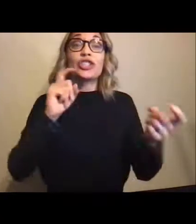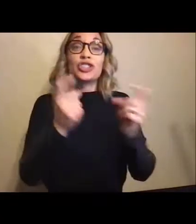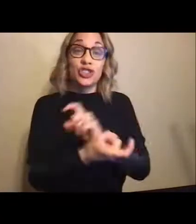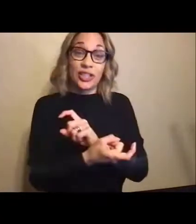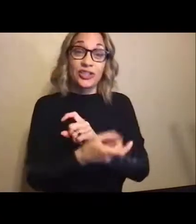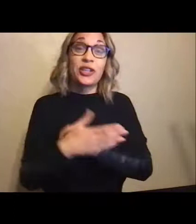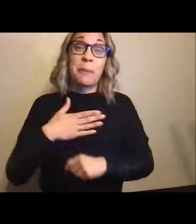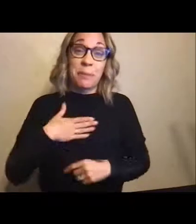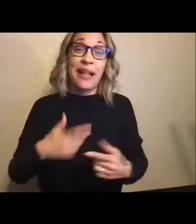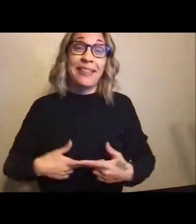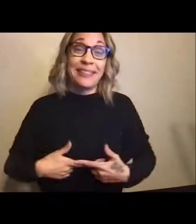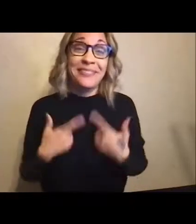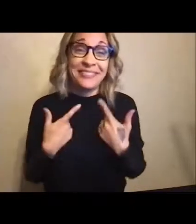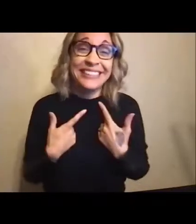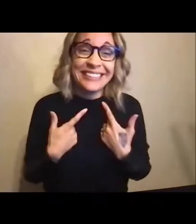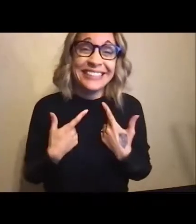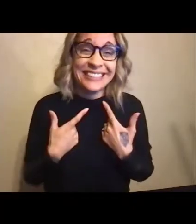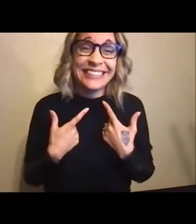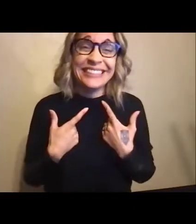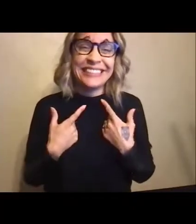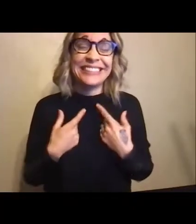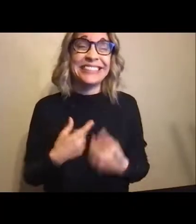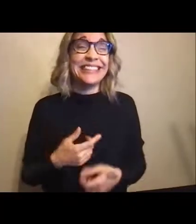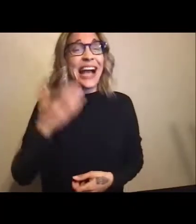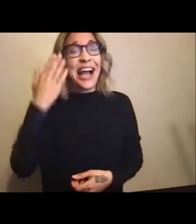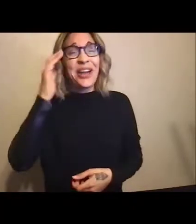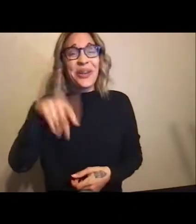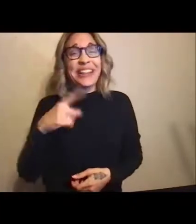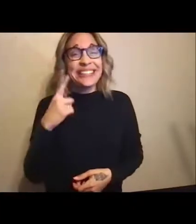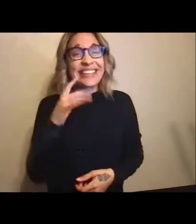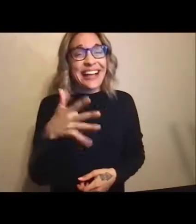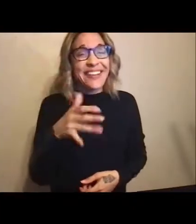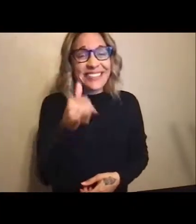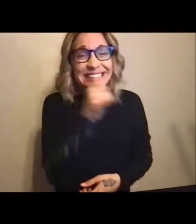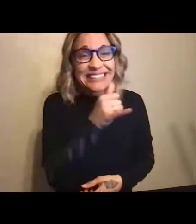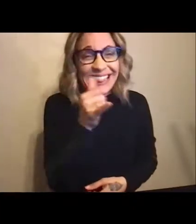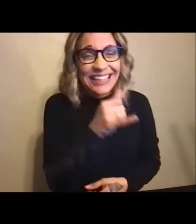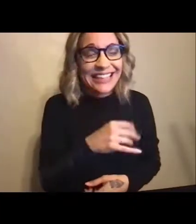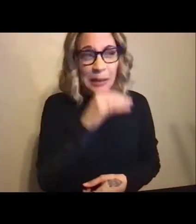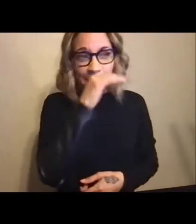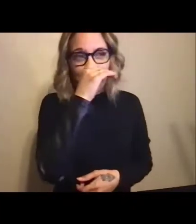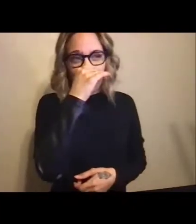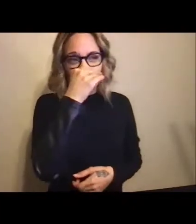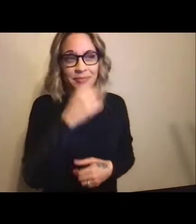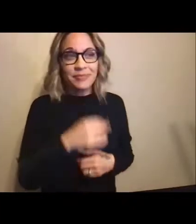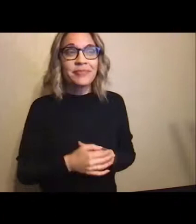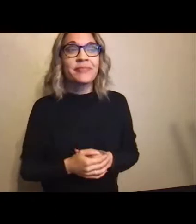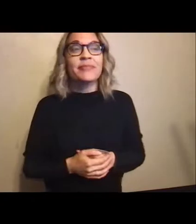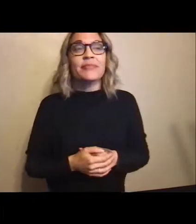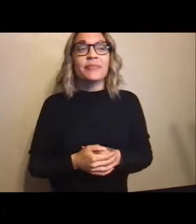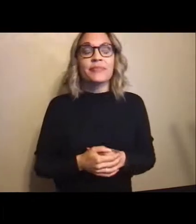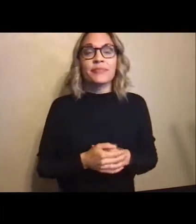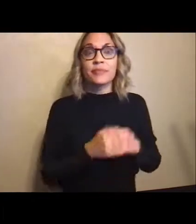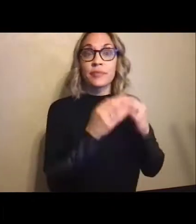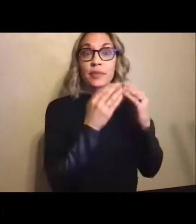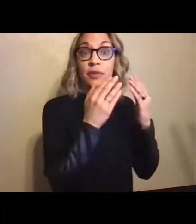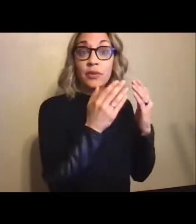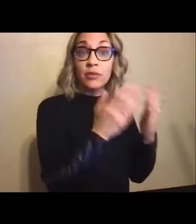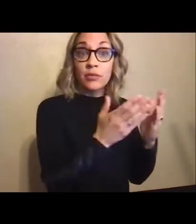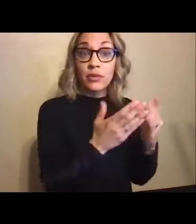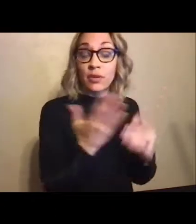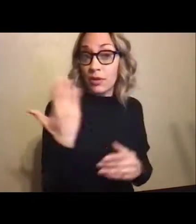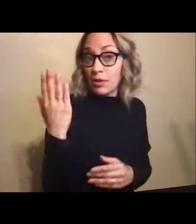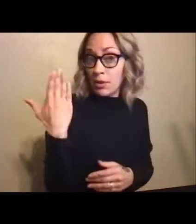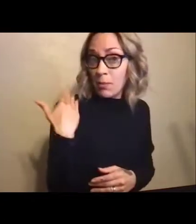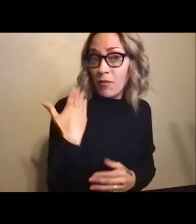And to let you know, this changed my life, this app. I know it might sound silly, but it really